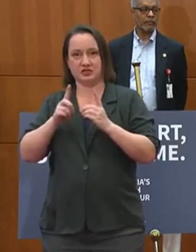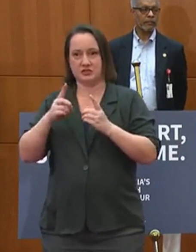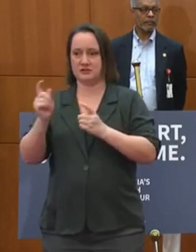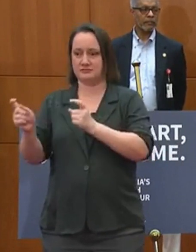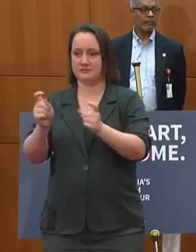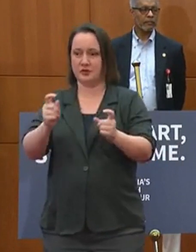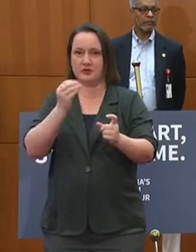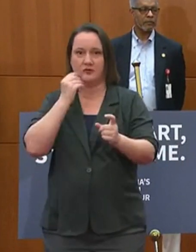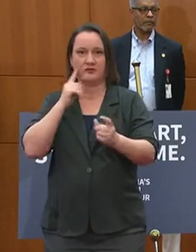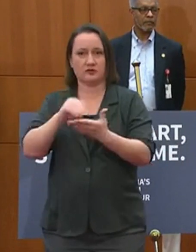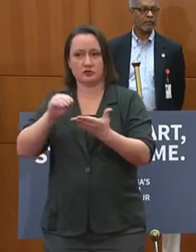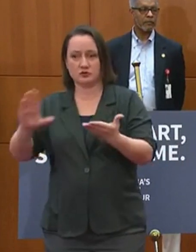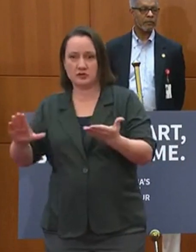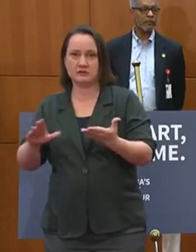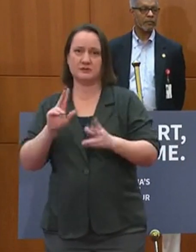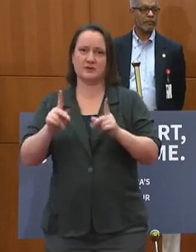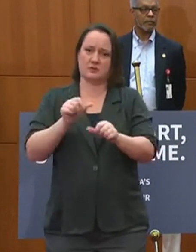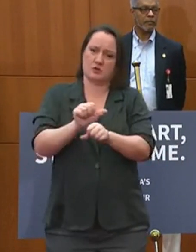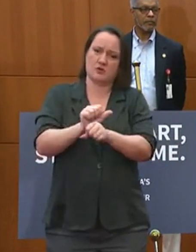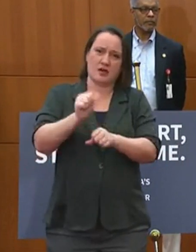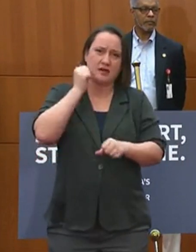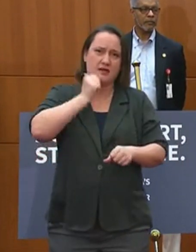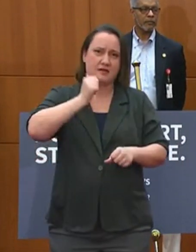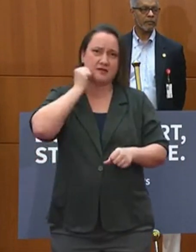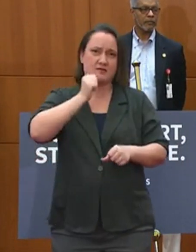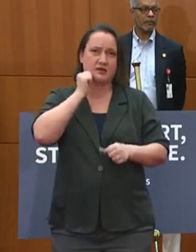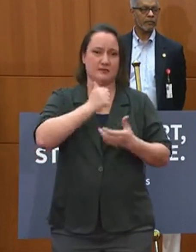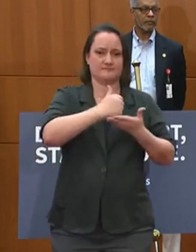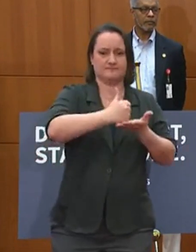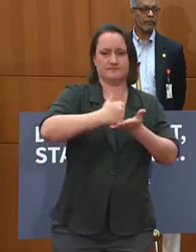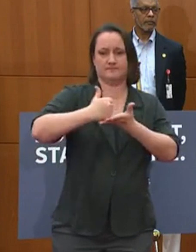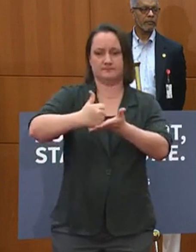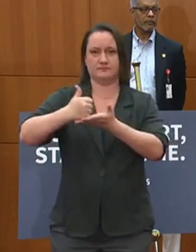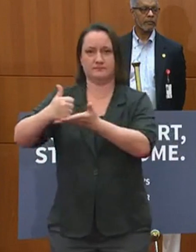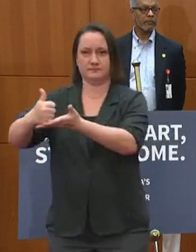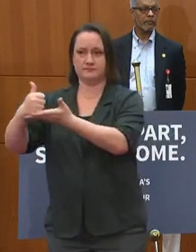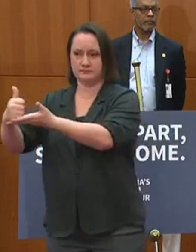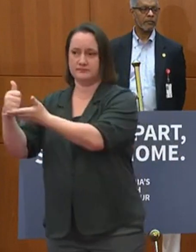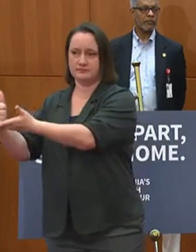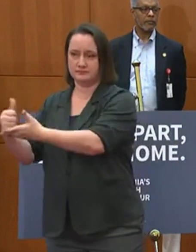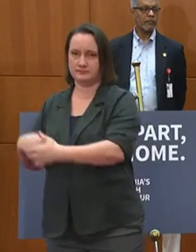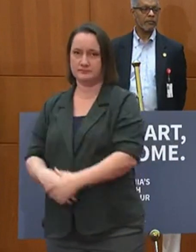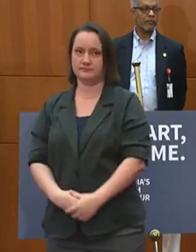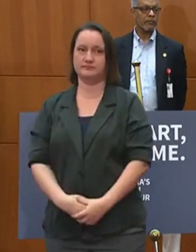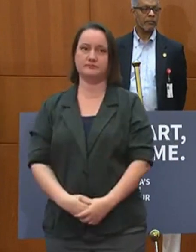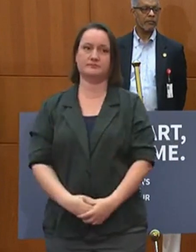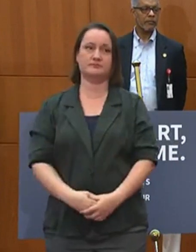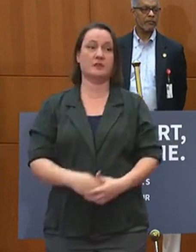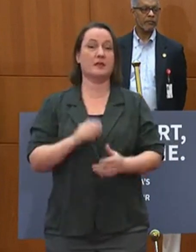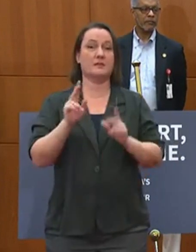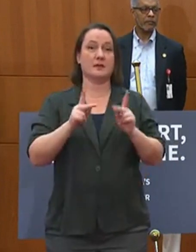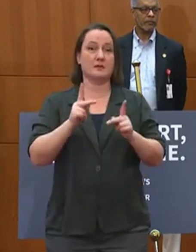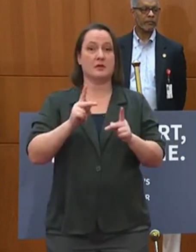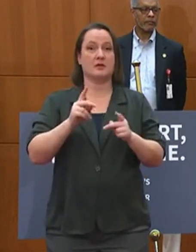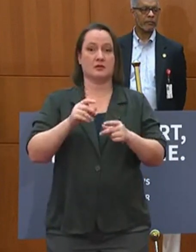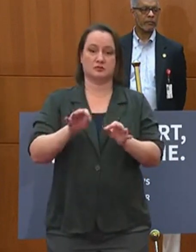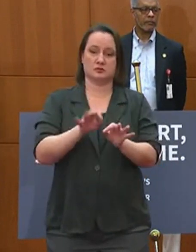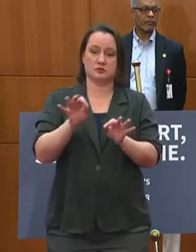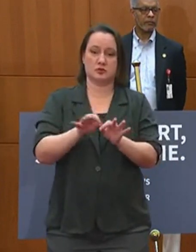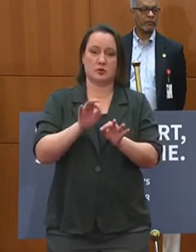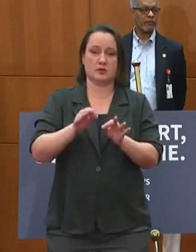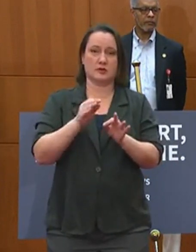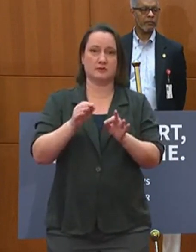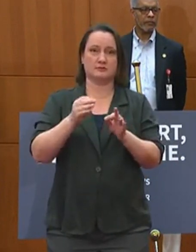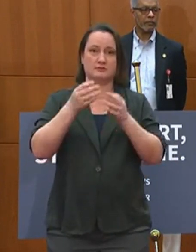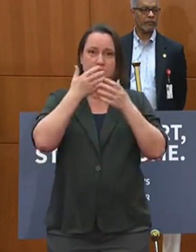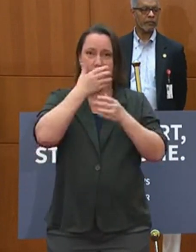who are working every day to help other people. We have people sewing masks, signing up for